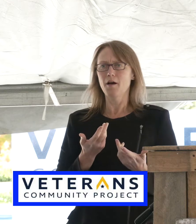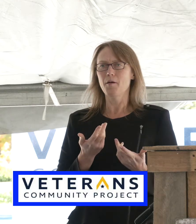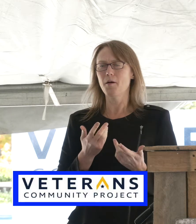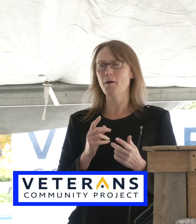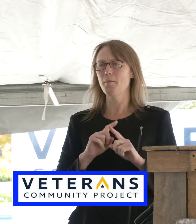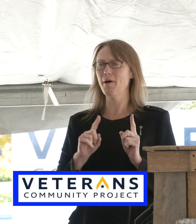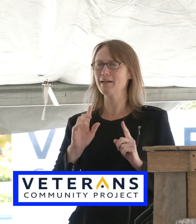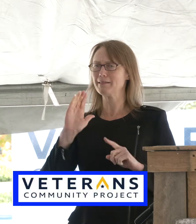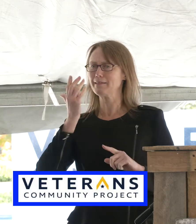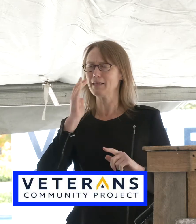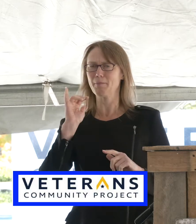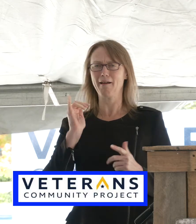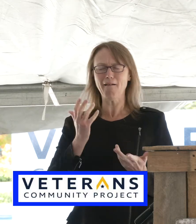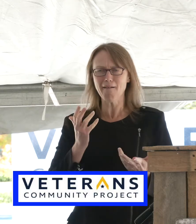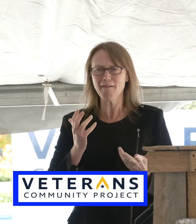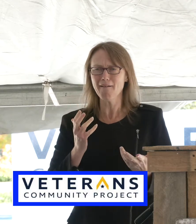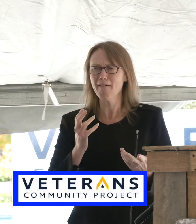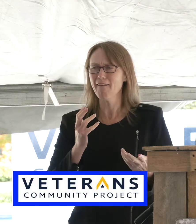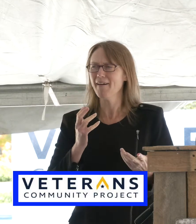time the next day, I'm sure.